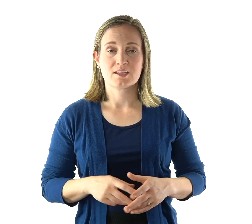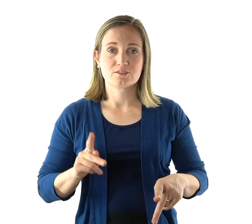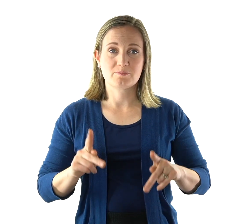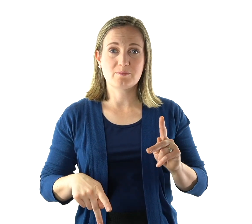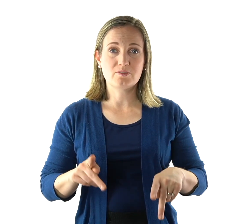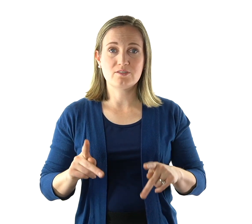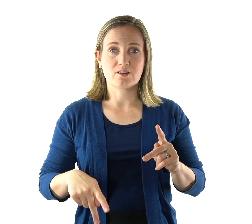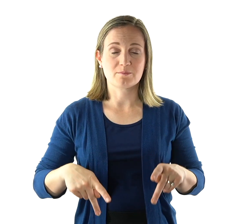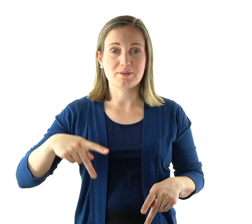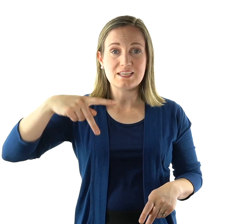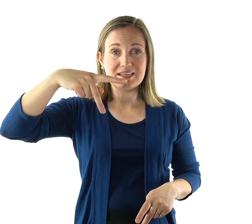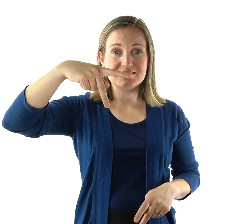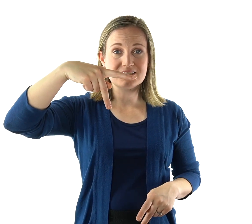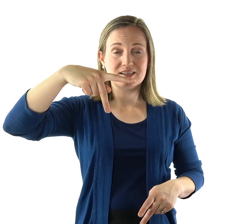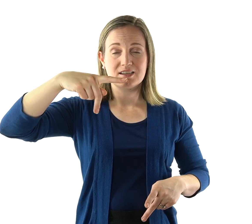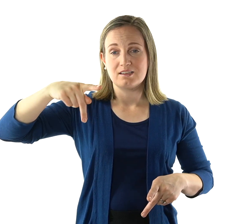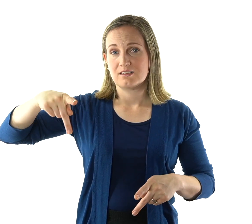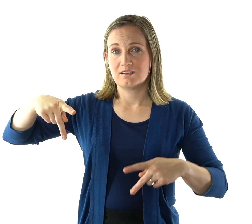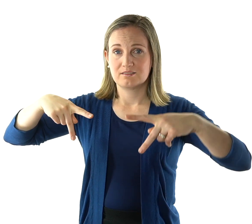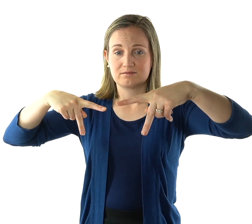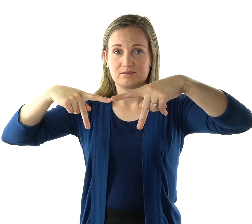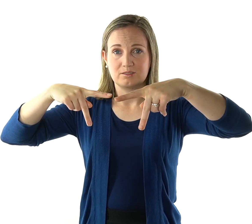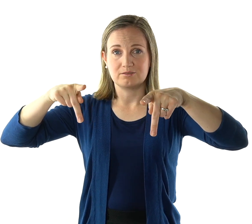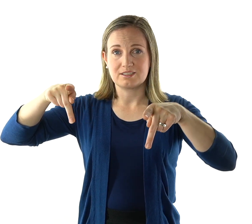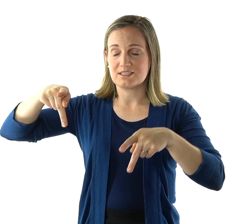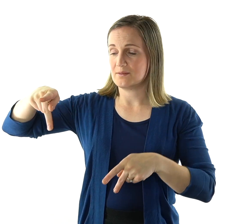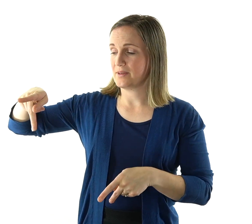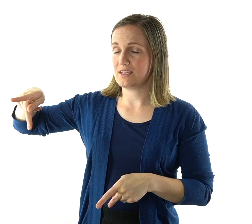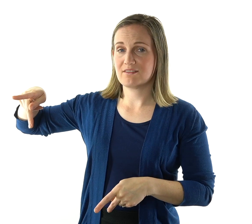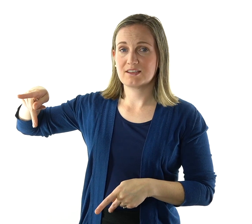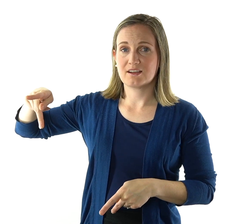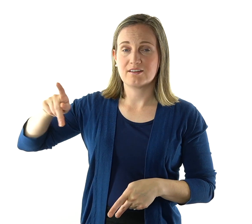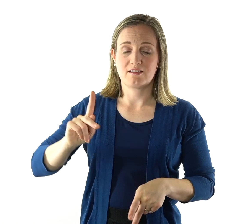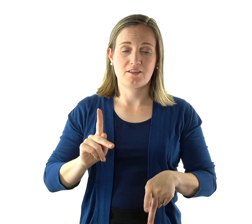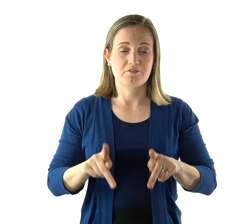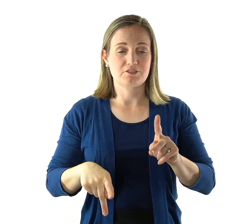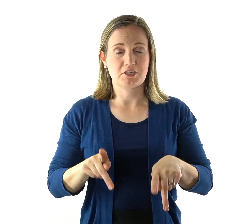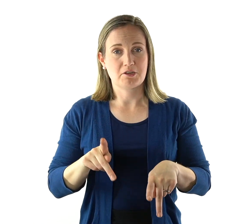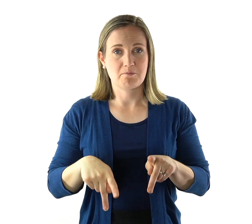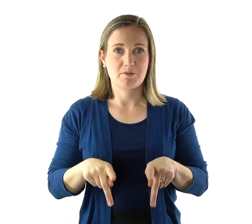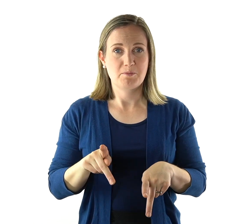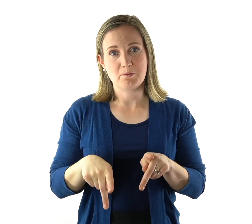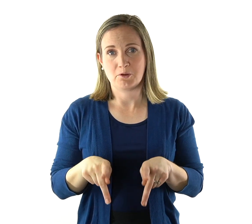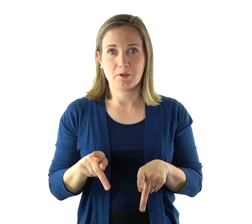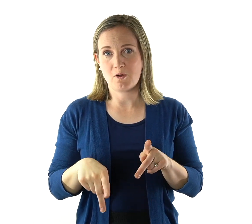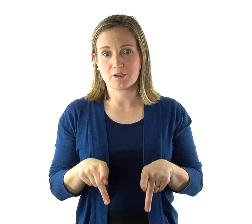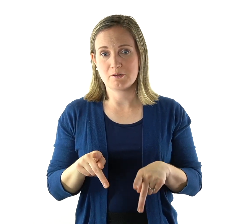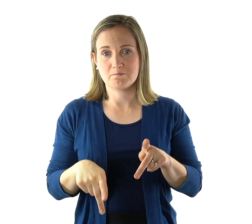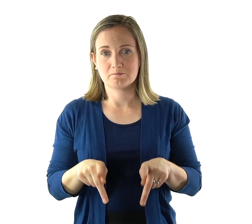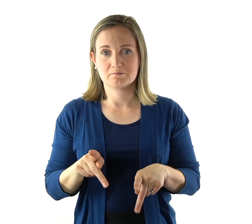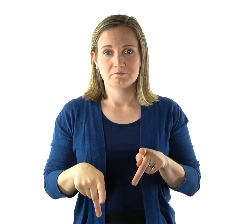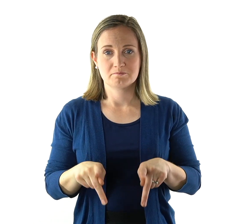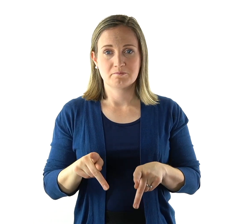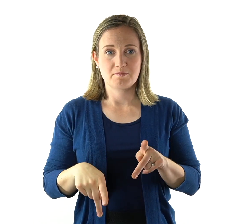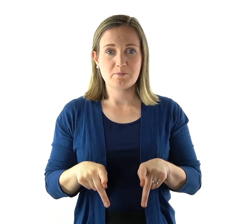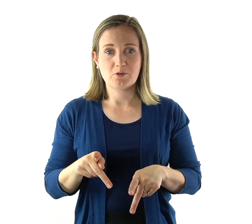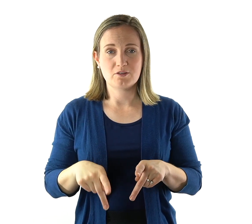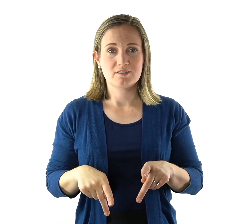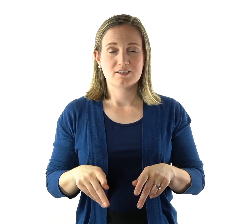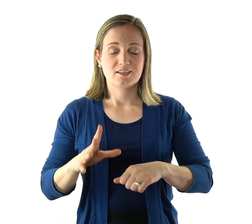so people are P's. So we can see a P right there, and just people are walking, people, and